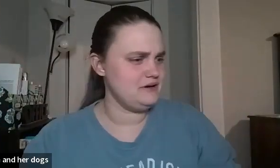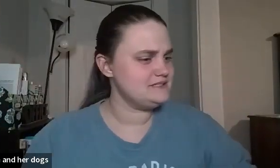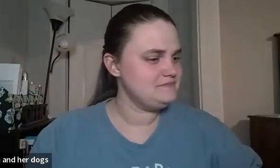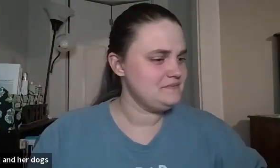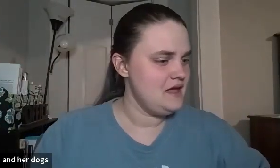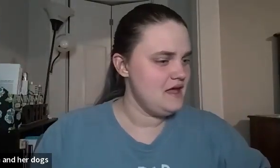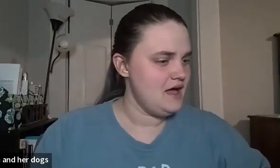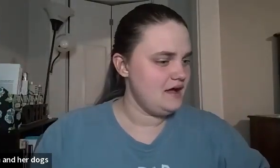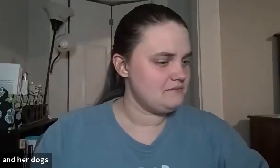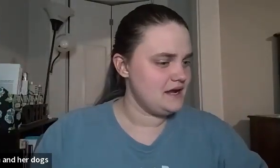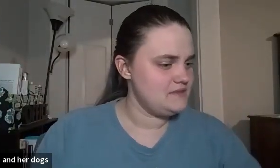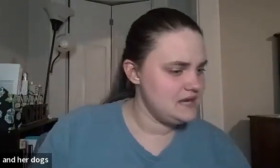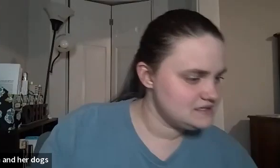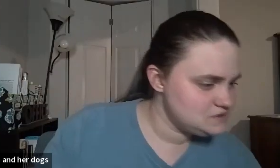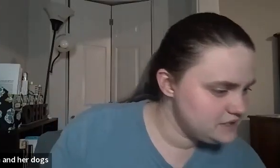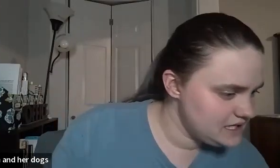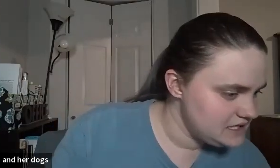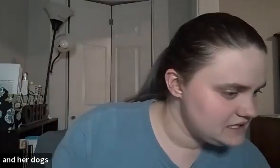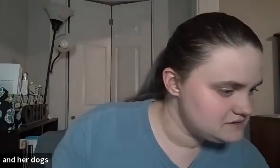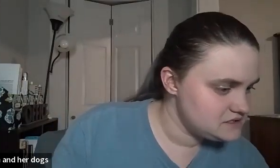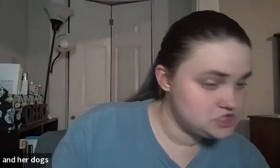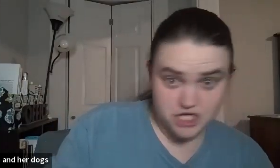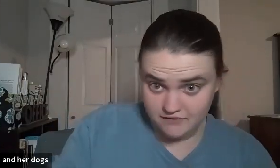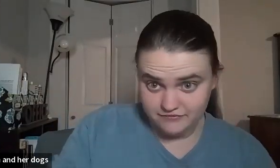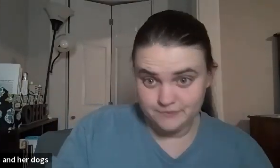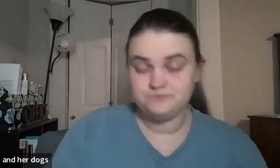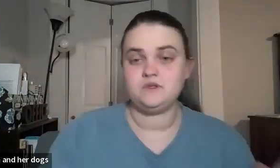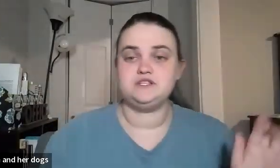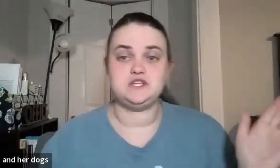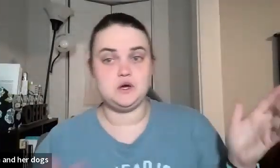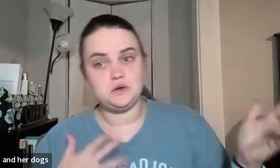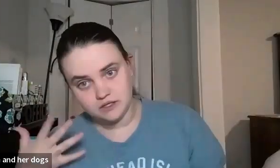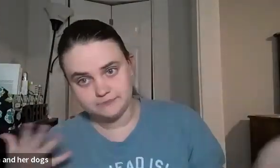works. All right. The next one is chef. So cook.